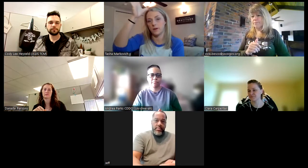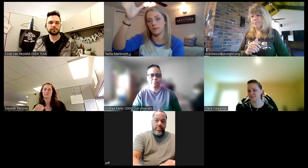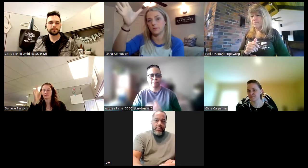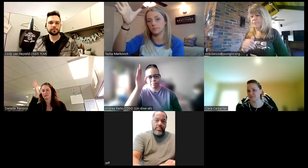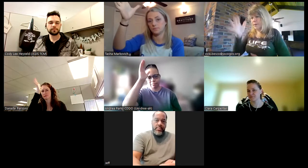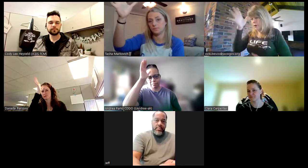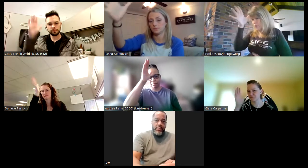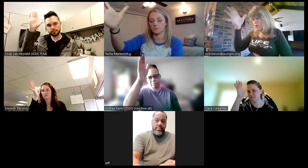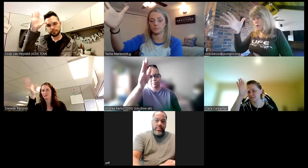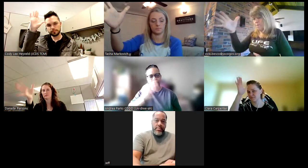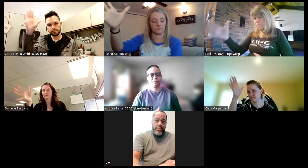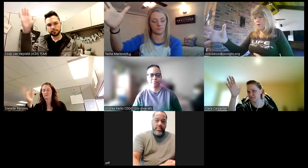grandfather,